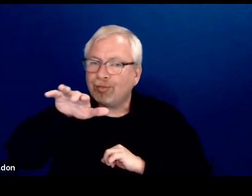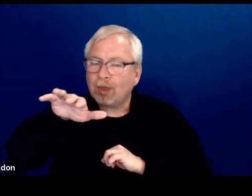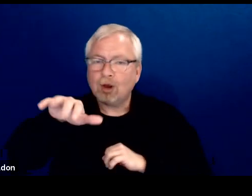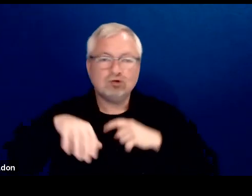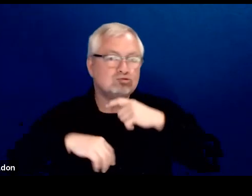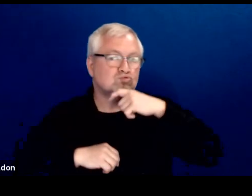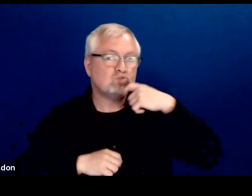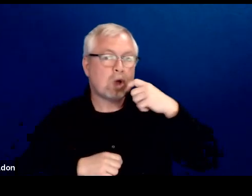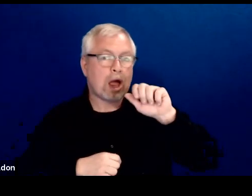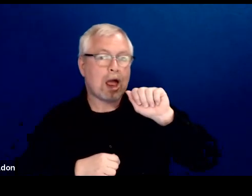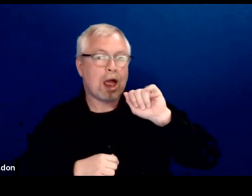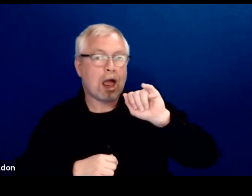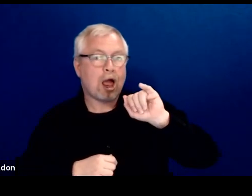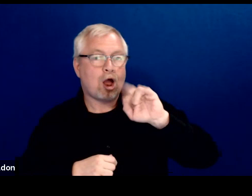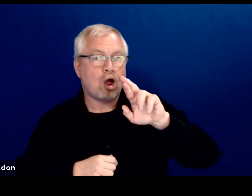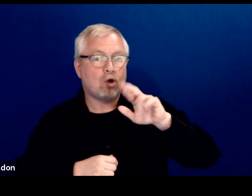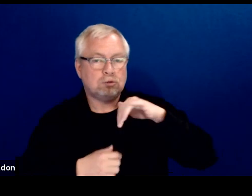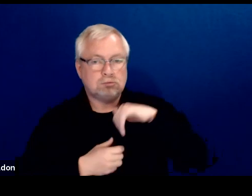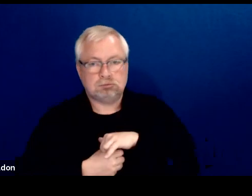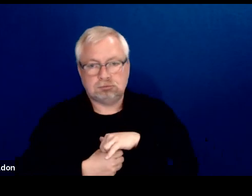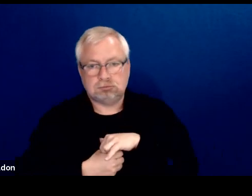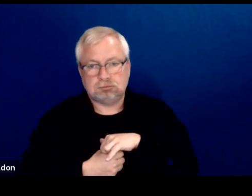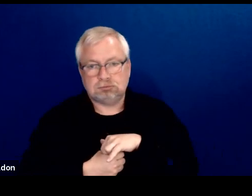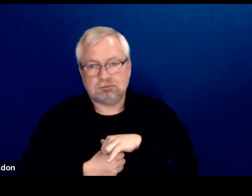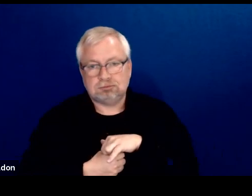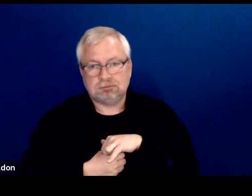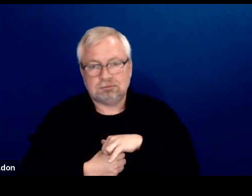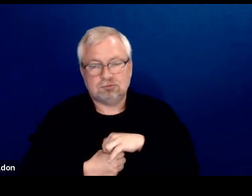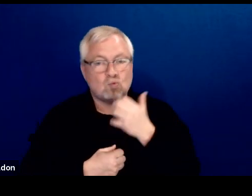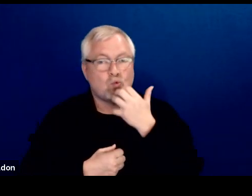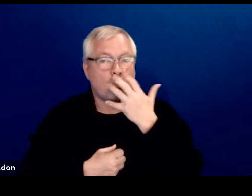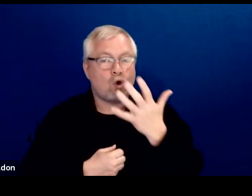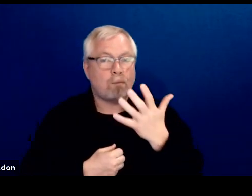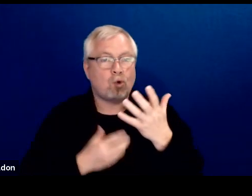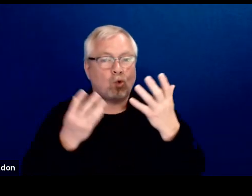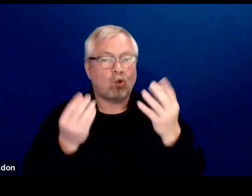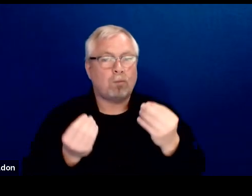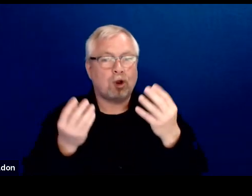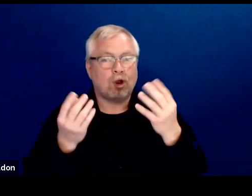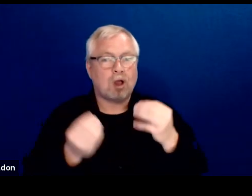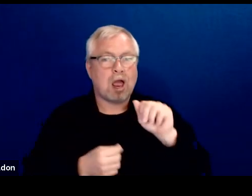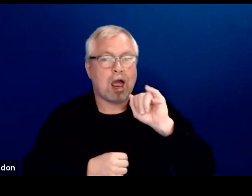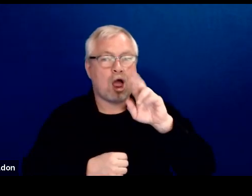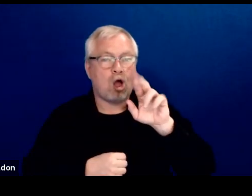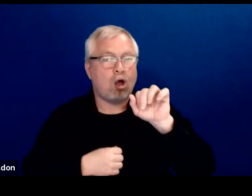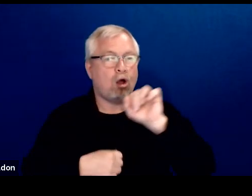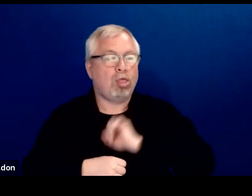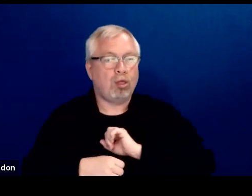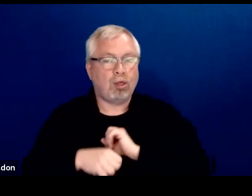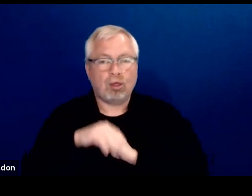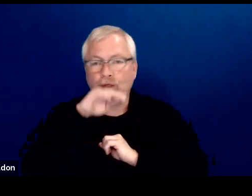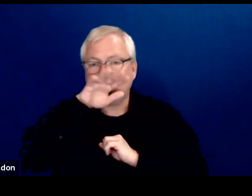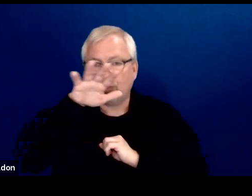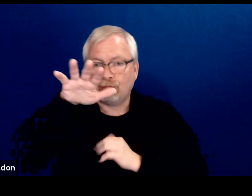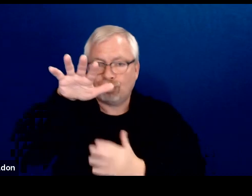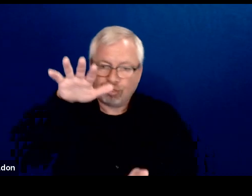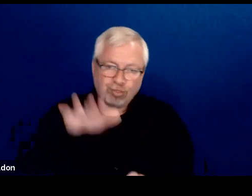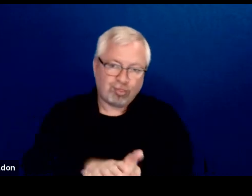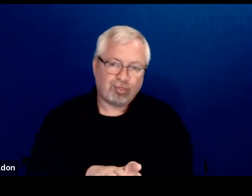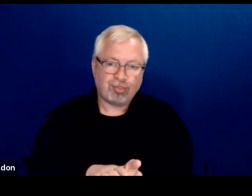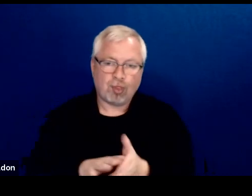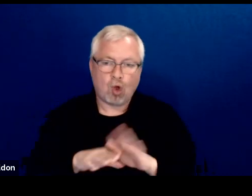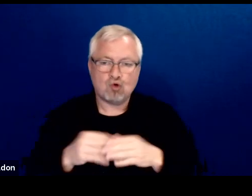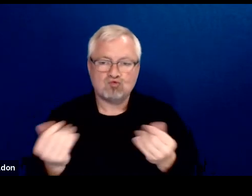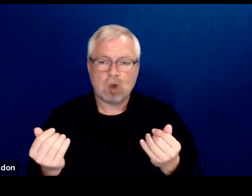they fall to the ground faster. All of those are factors. But I think even in outdoor environments, we really